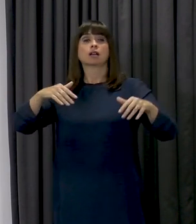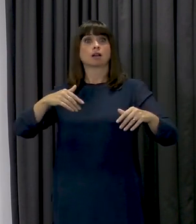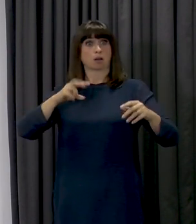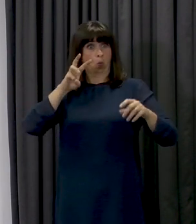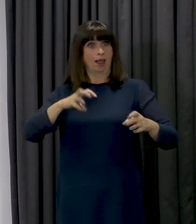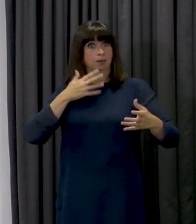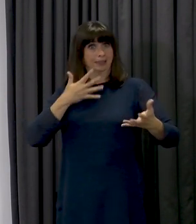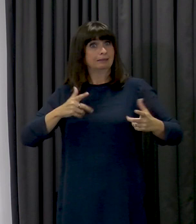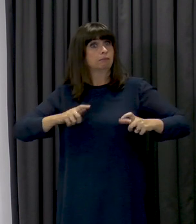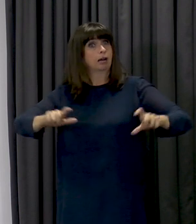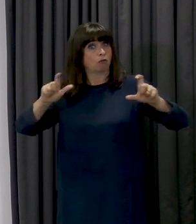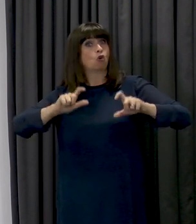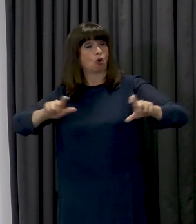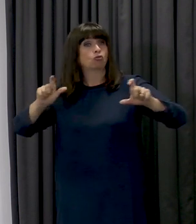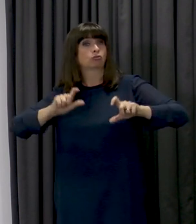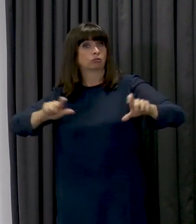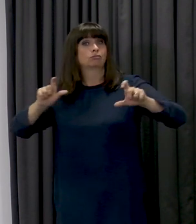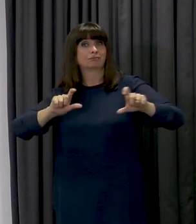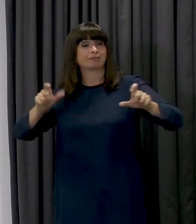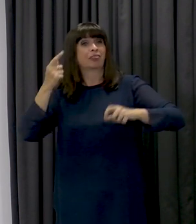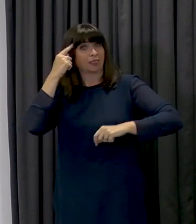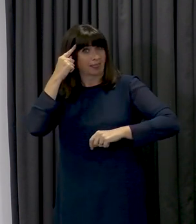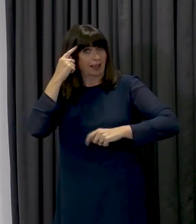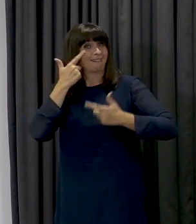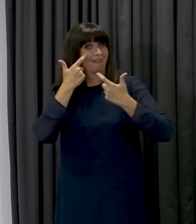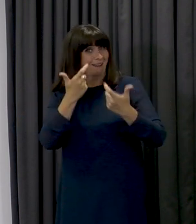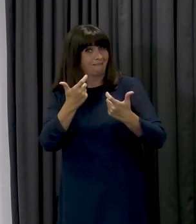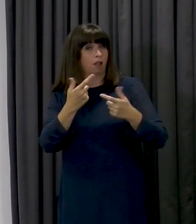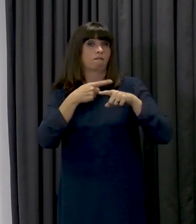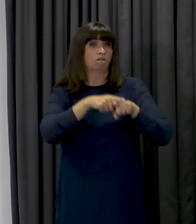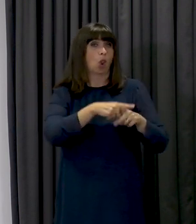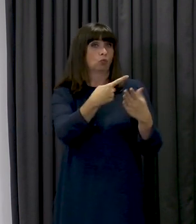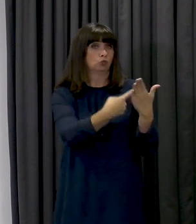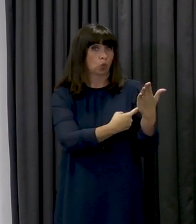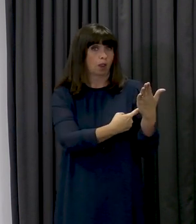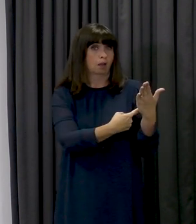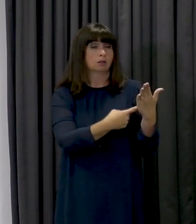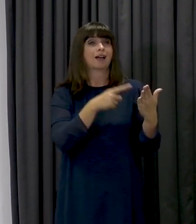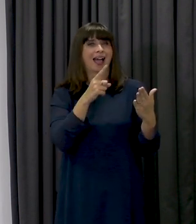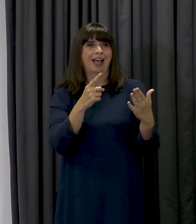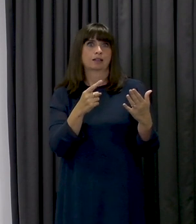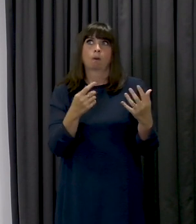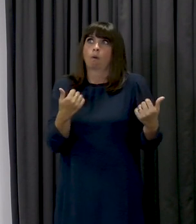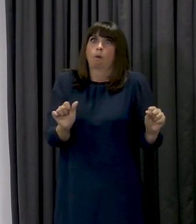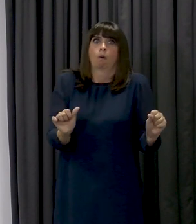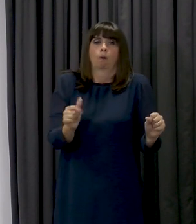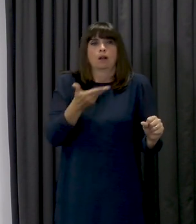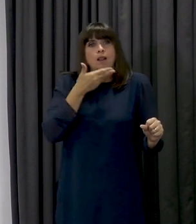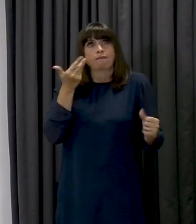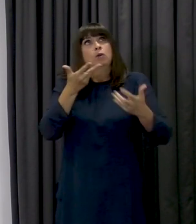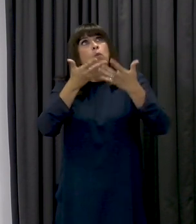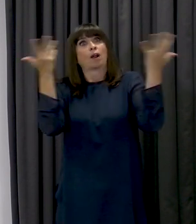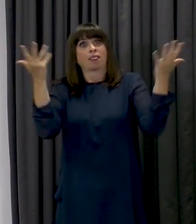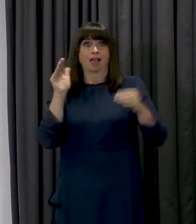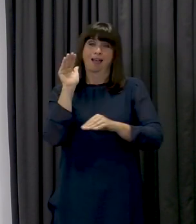on doing the things that I think people do, to think carefully, to abide by the regulations, and to take advantage of the way in which